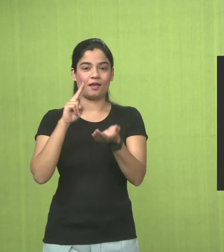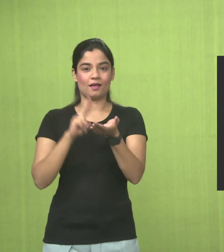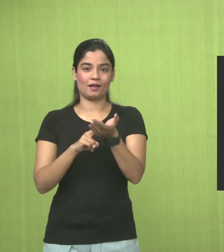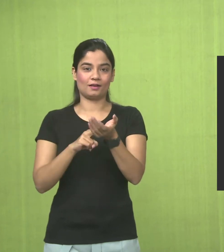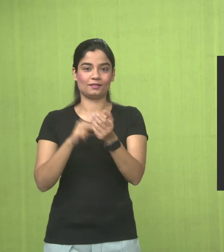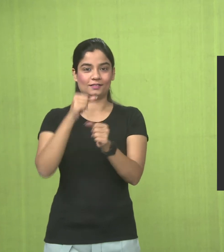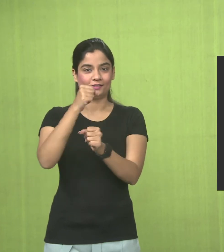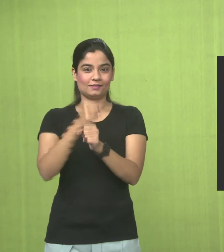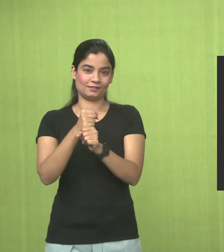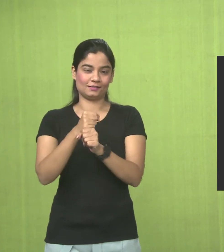it.